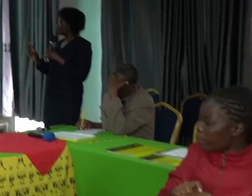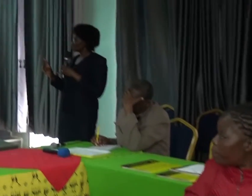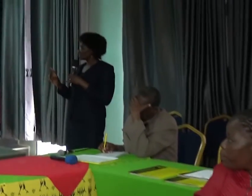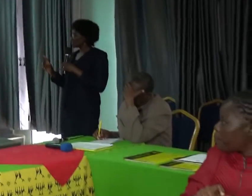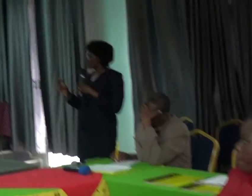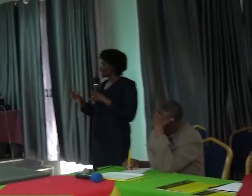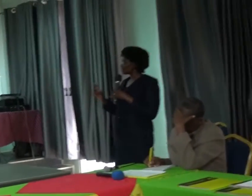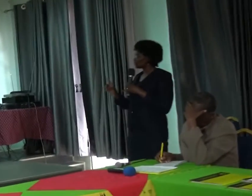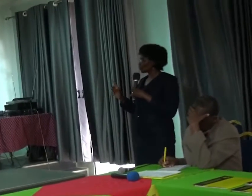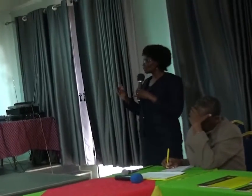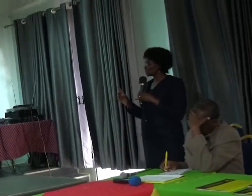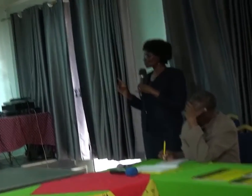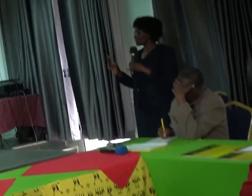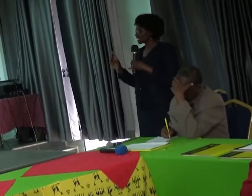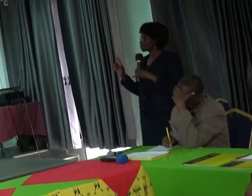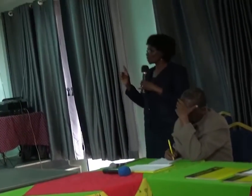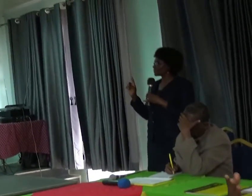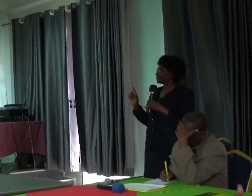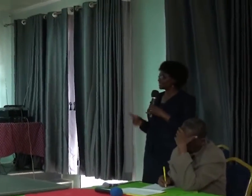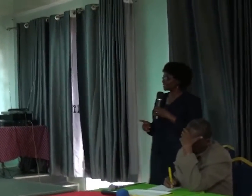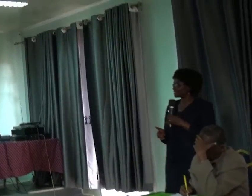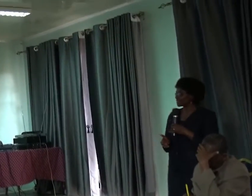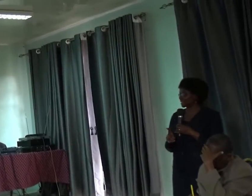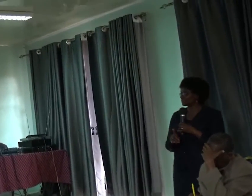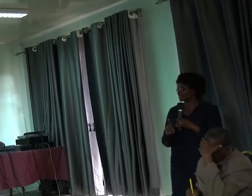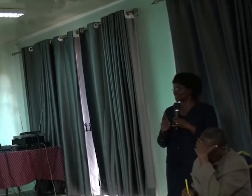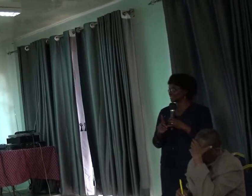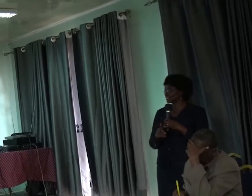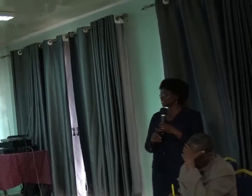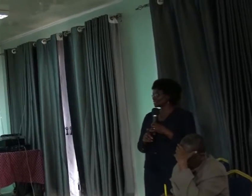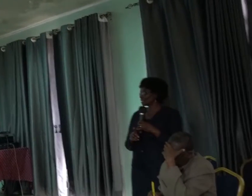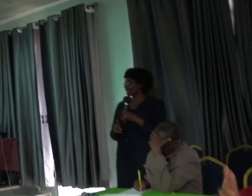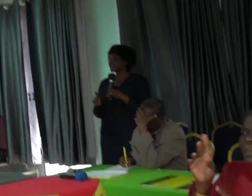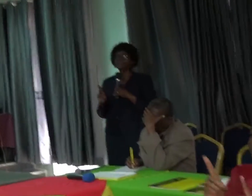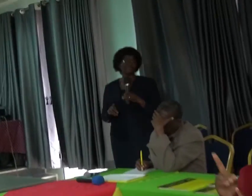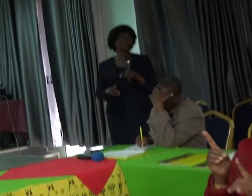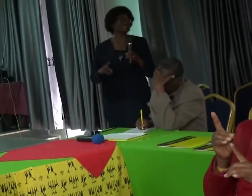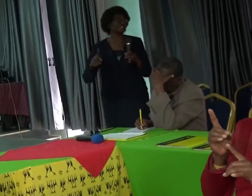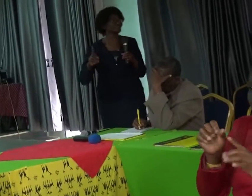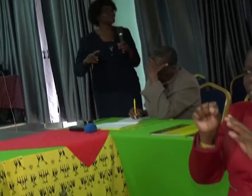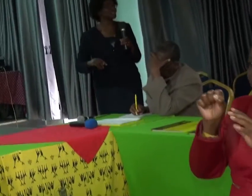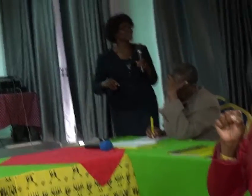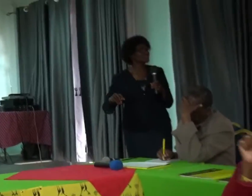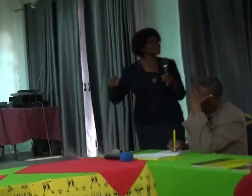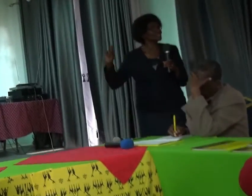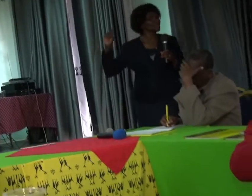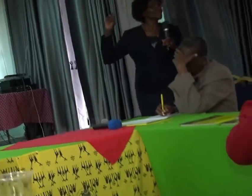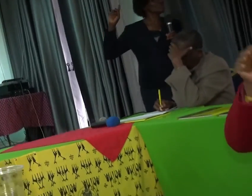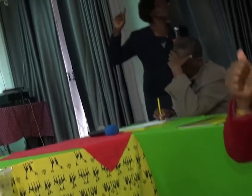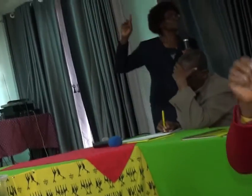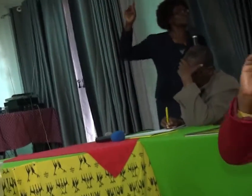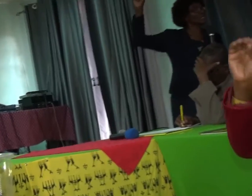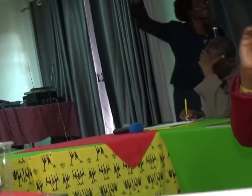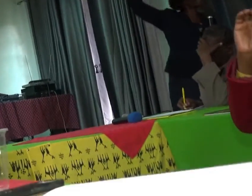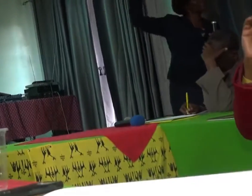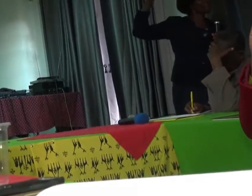it affords opportunity for teachers to update the subjects they teach and the methods they use. So that when they